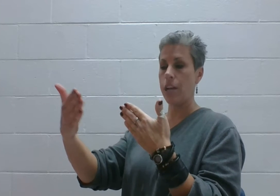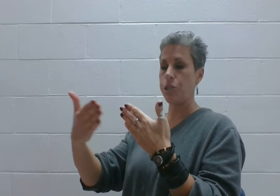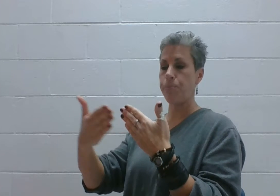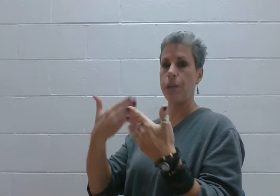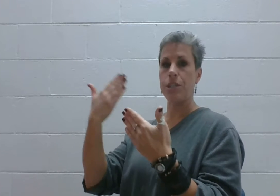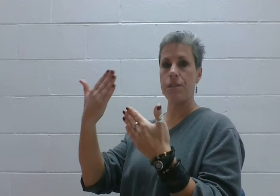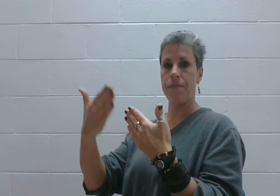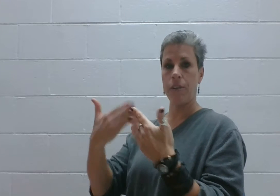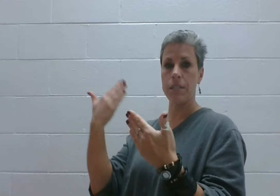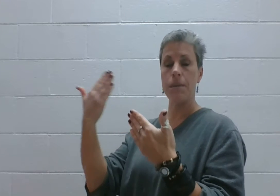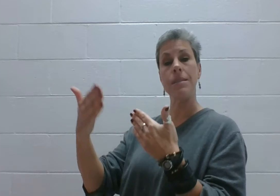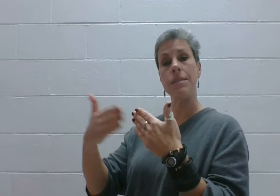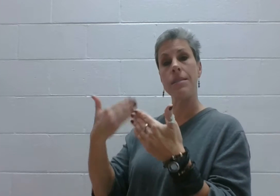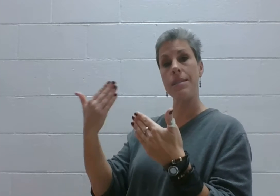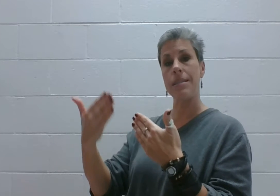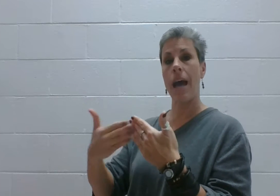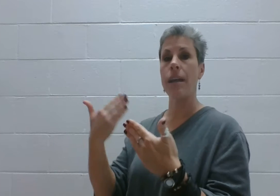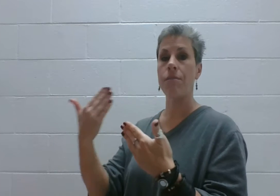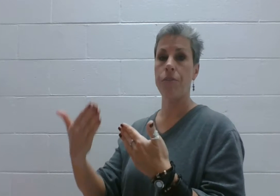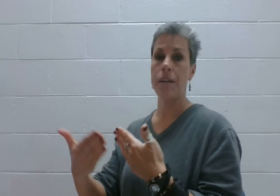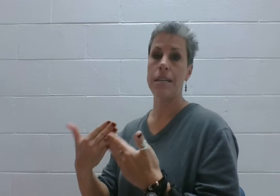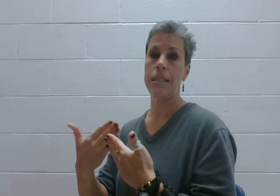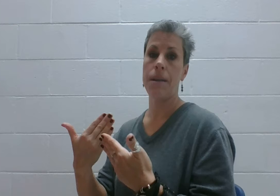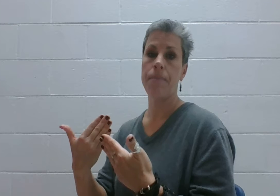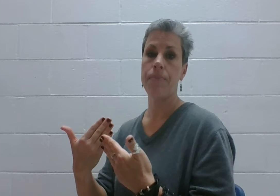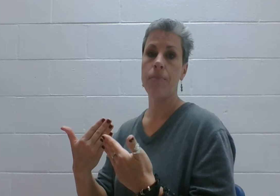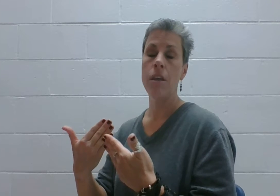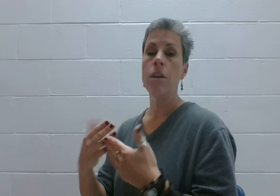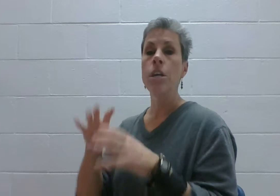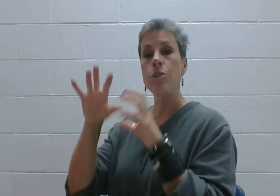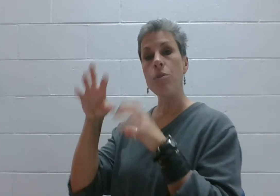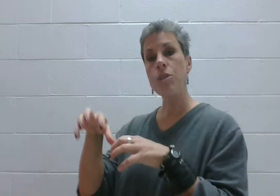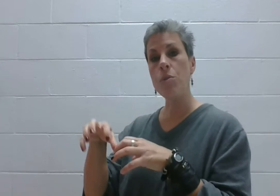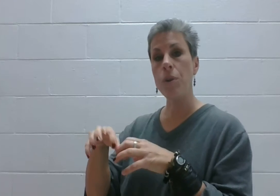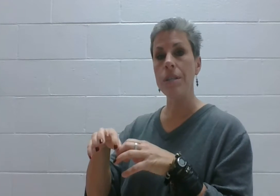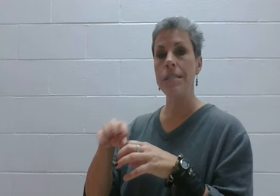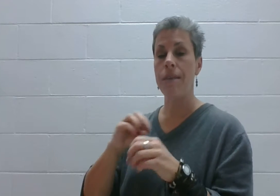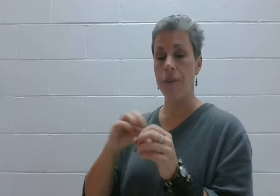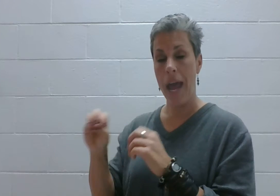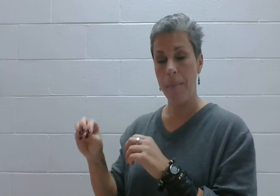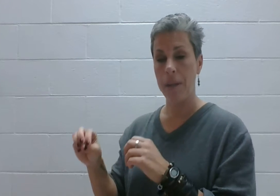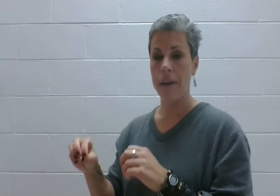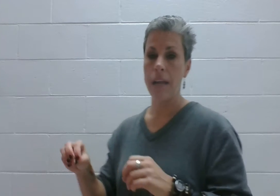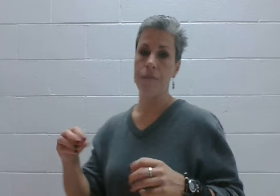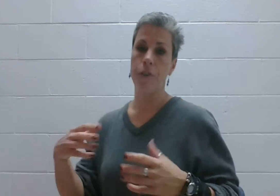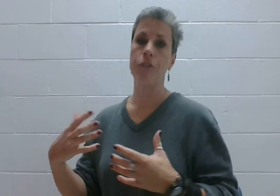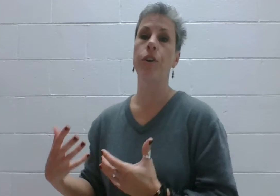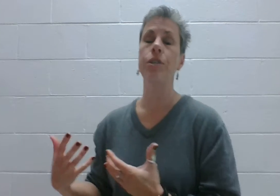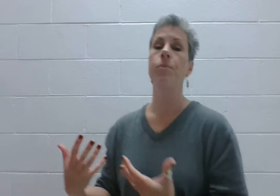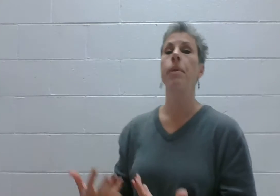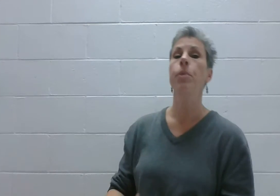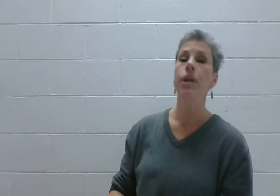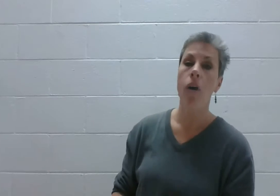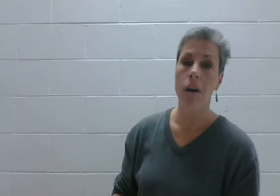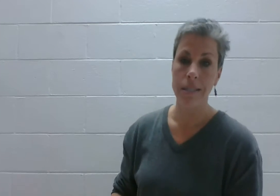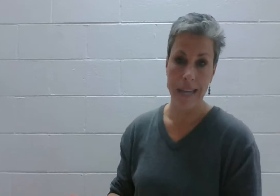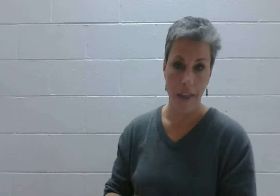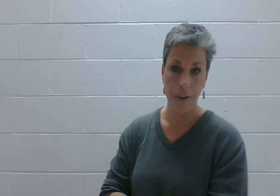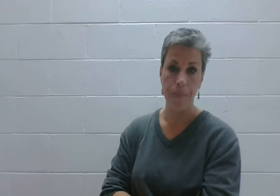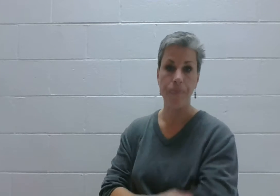just brushes the fingertips. This is the sign for easy. So those are the words, the vocabulary in the first verse, and when we put it all together,